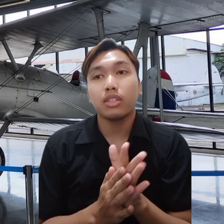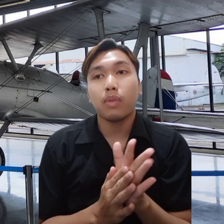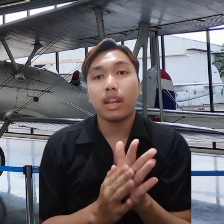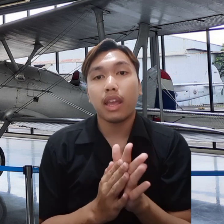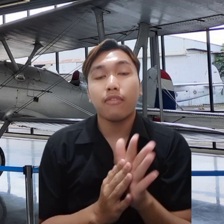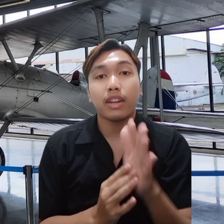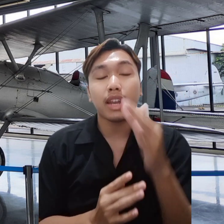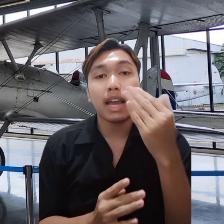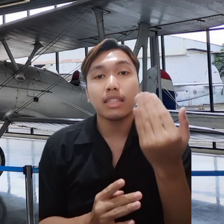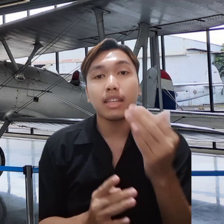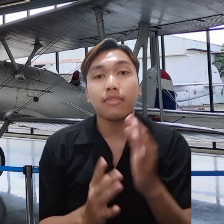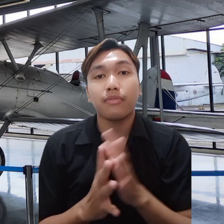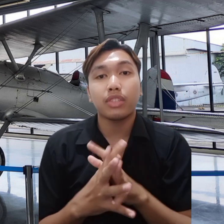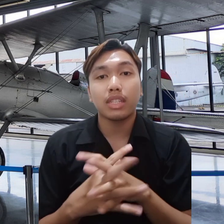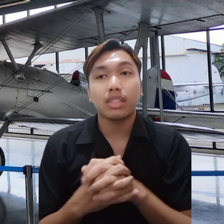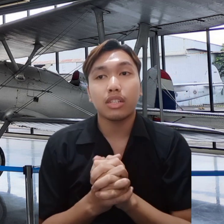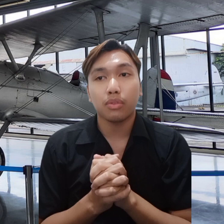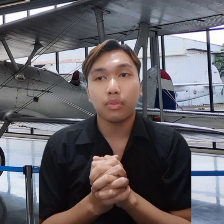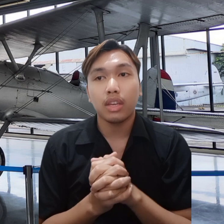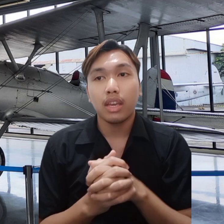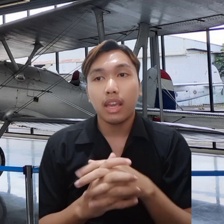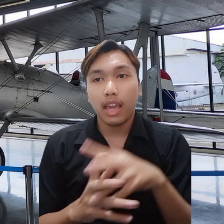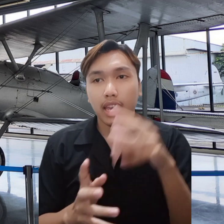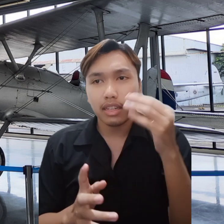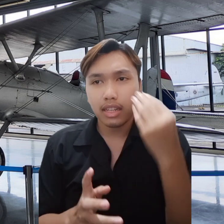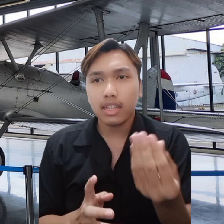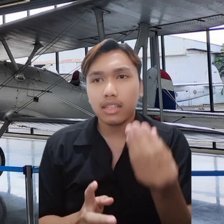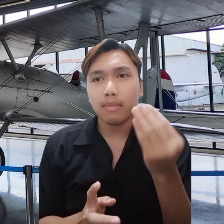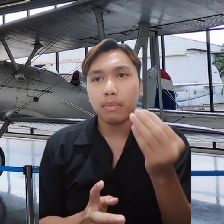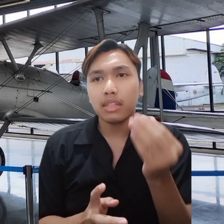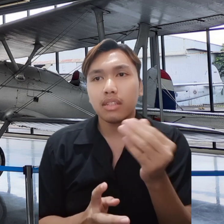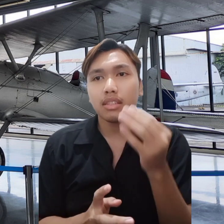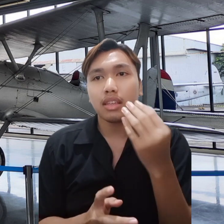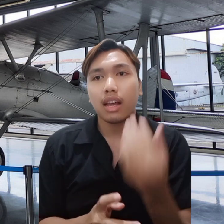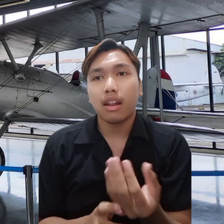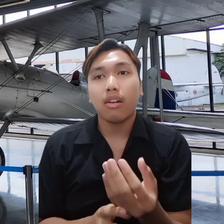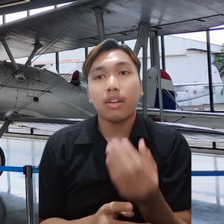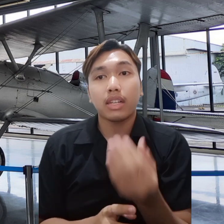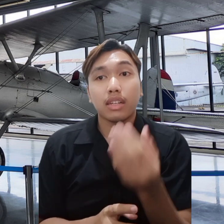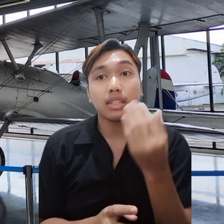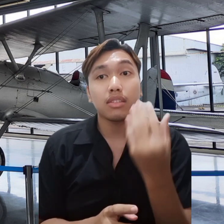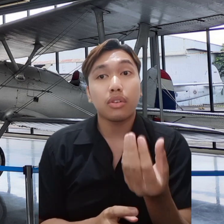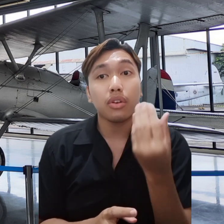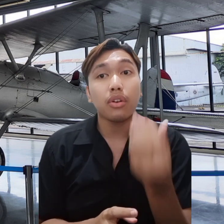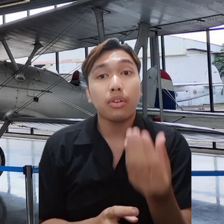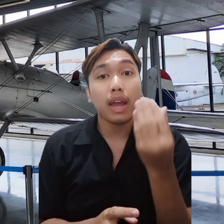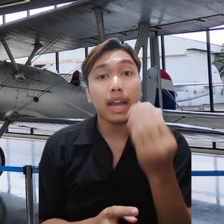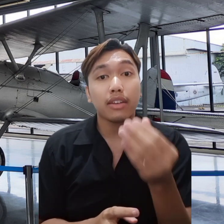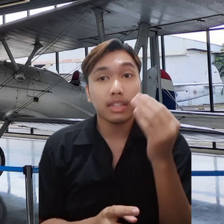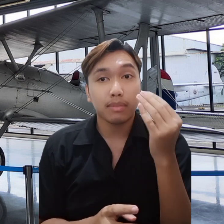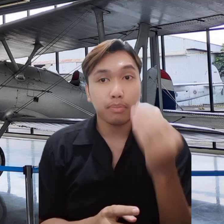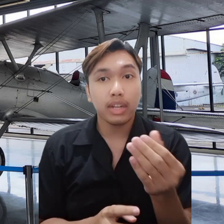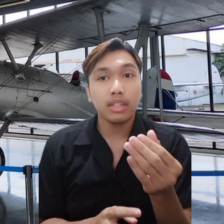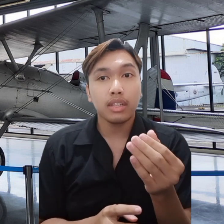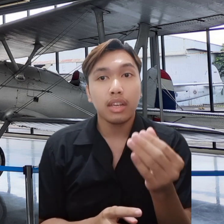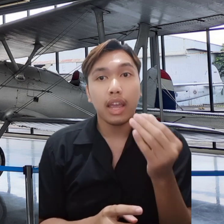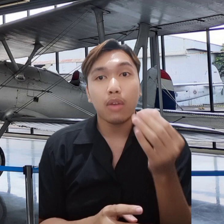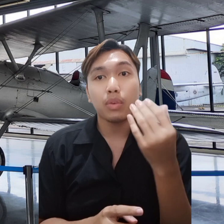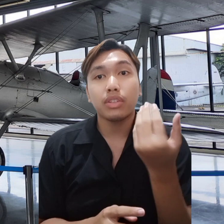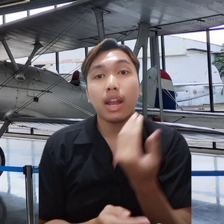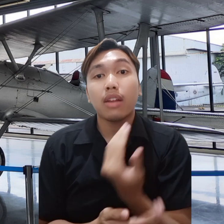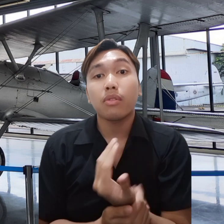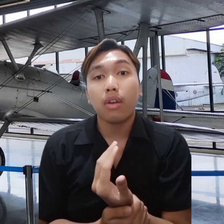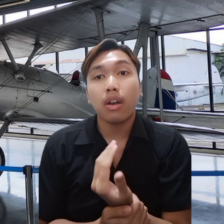December 20th 1962 and His the Majesty along it is the Royal Highness Brent